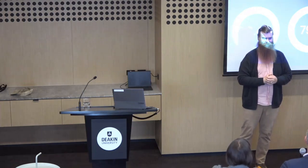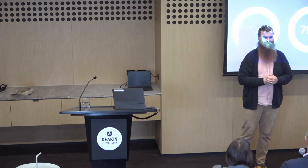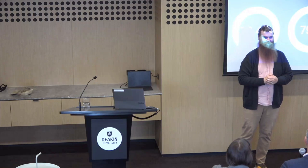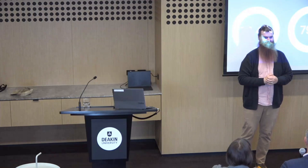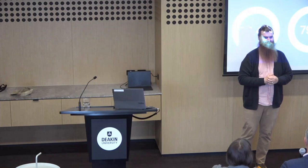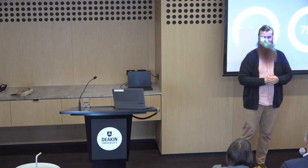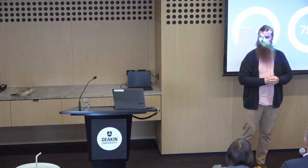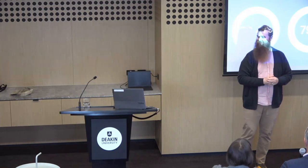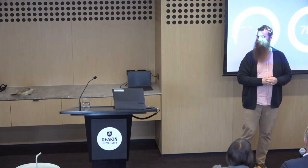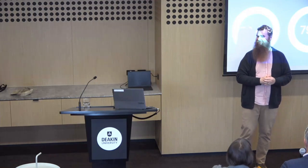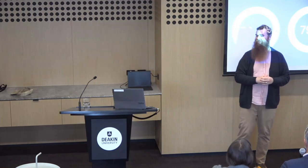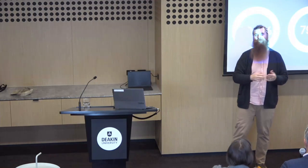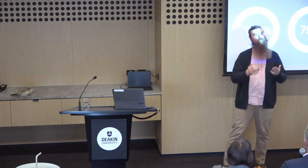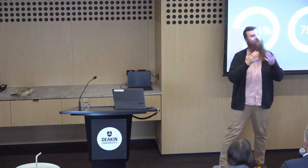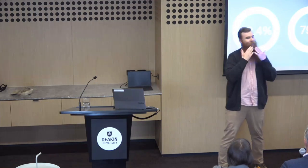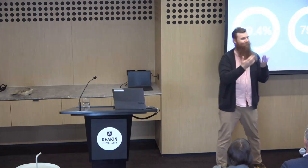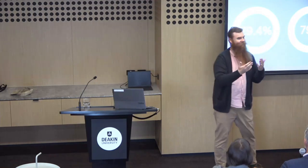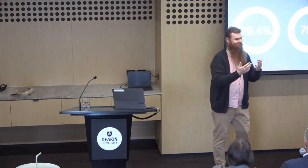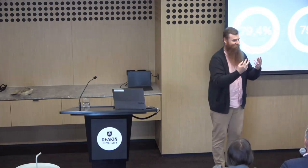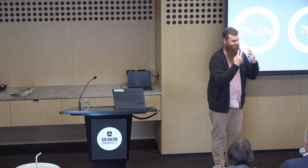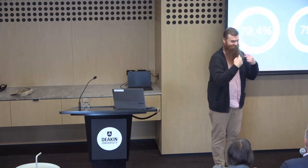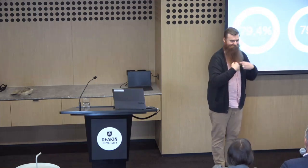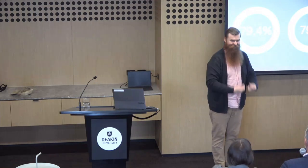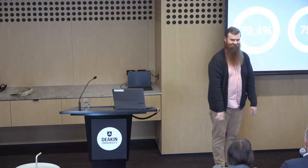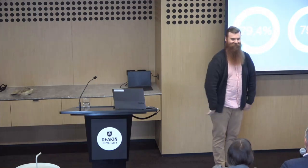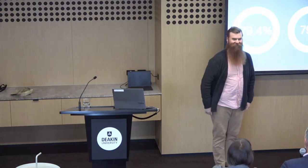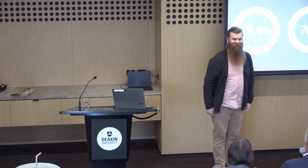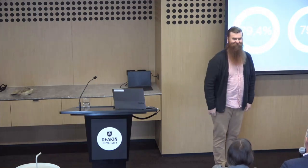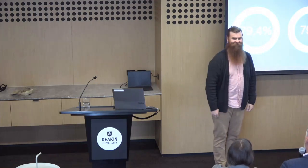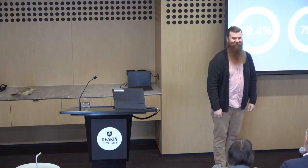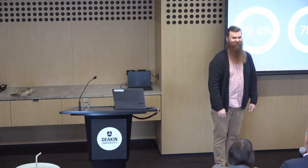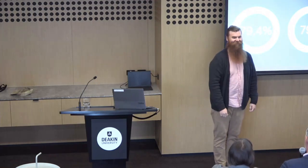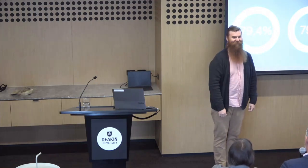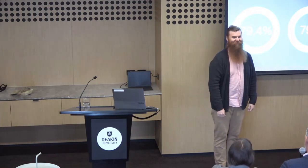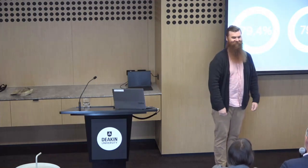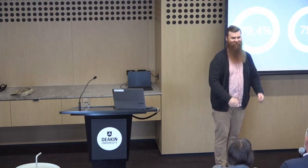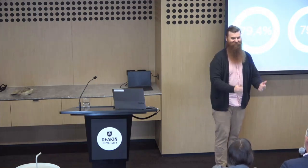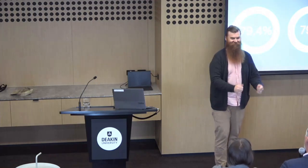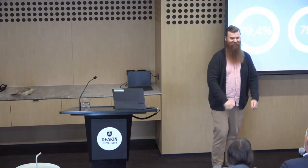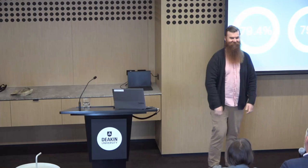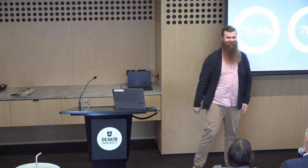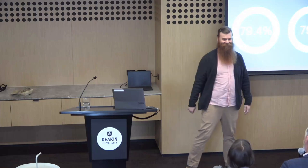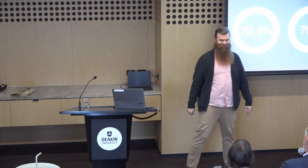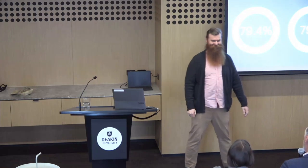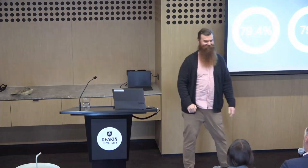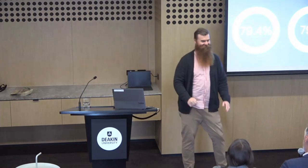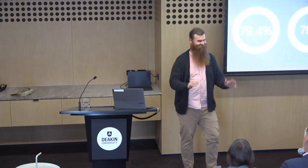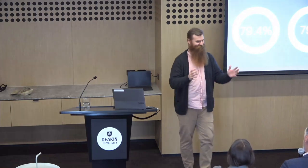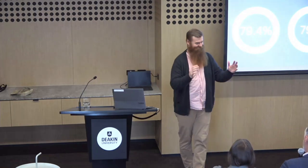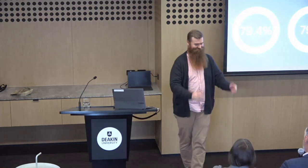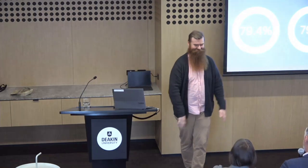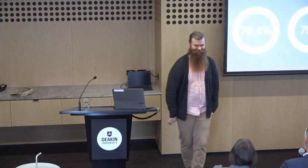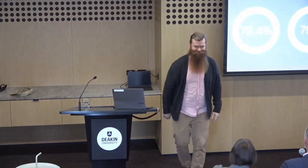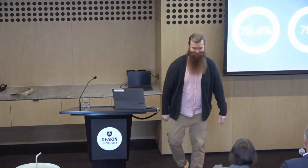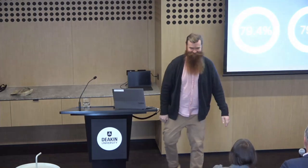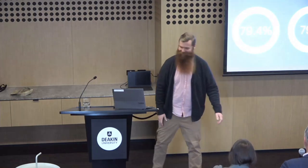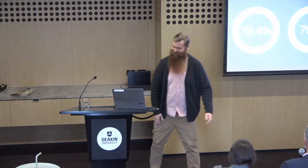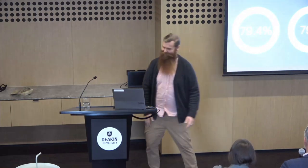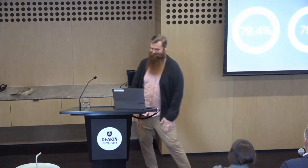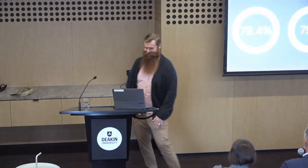and the other group have not. That's a sad number. So that's the information. Thank you for paying attention for that period of time. I hope that it's provided